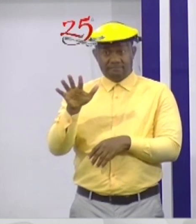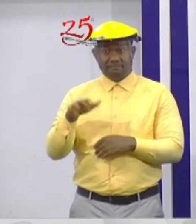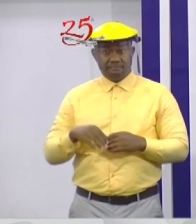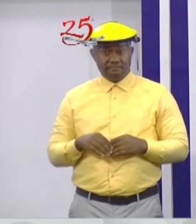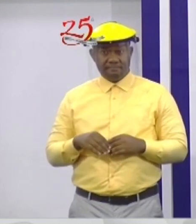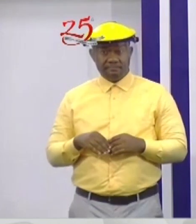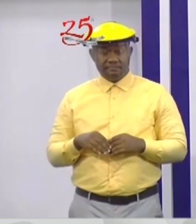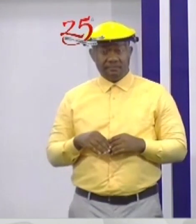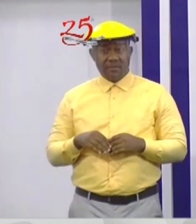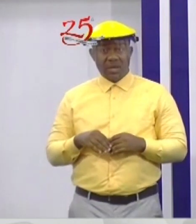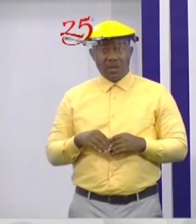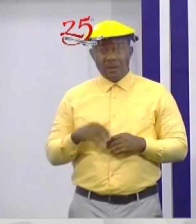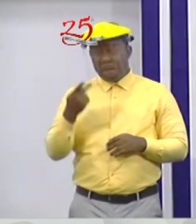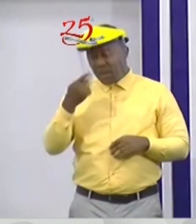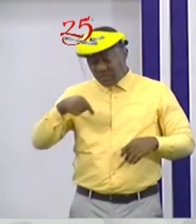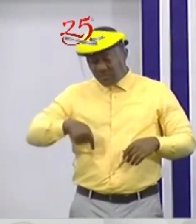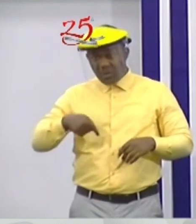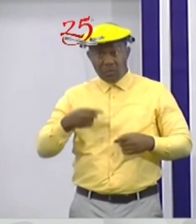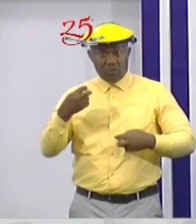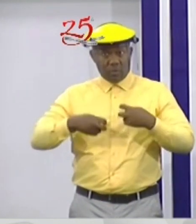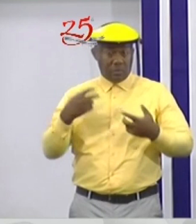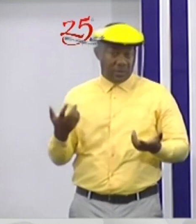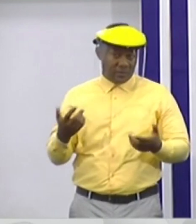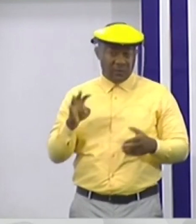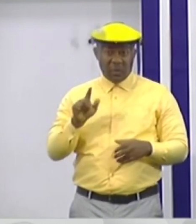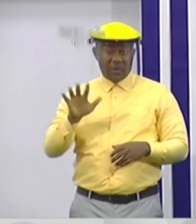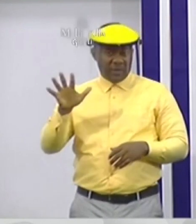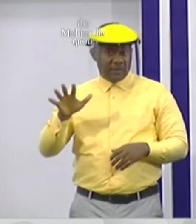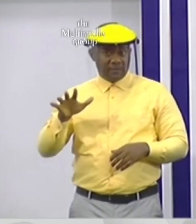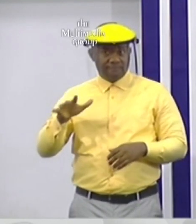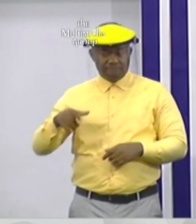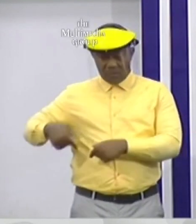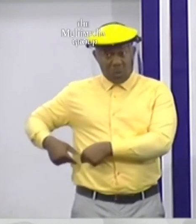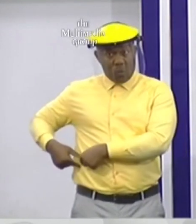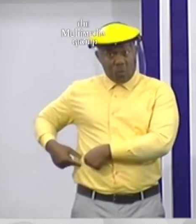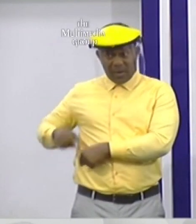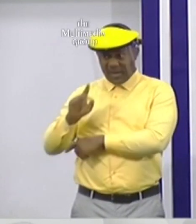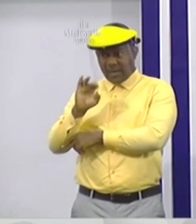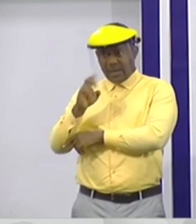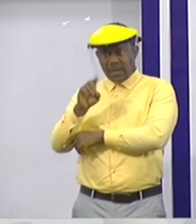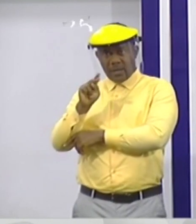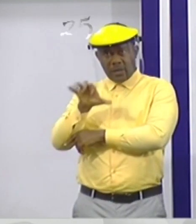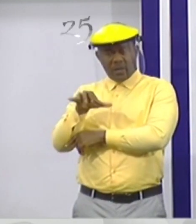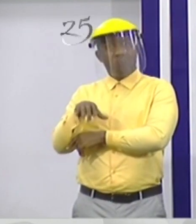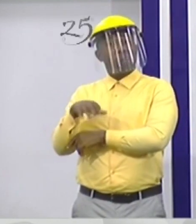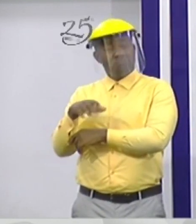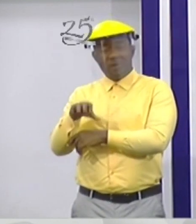4.5%, prostatic conditions, 4.5%, acute kidney injury, 4.5%,